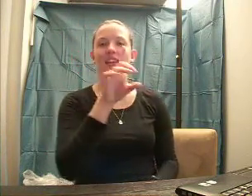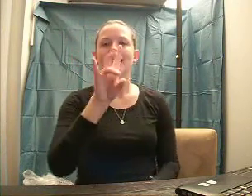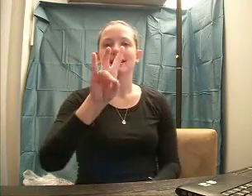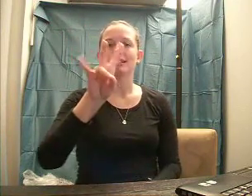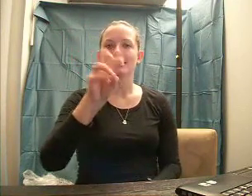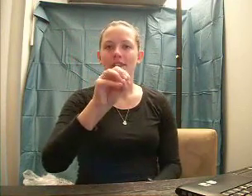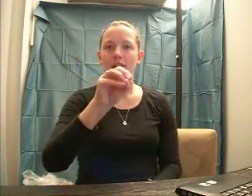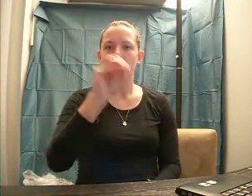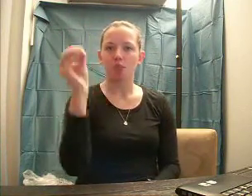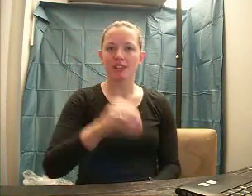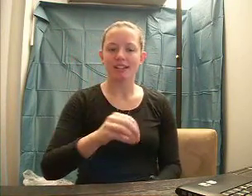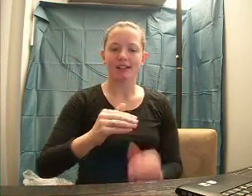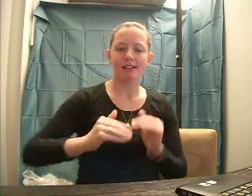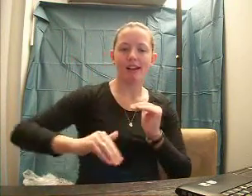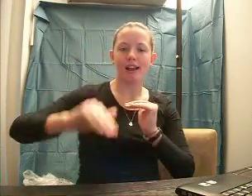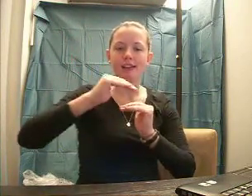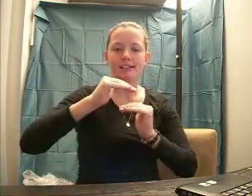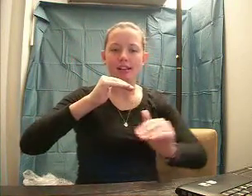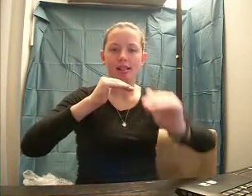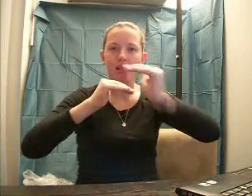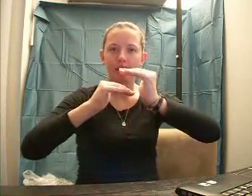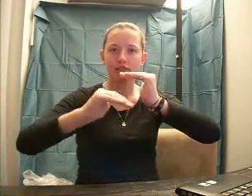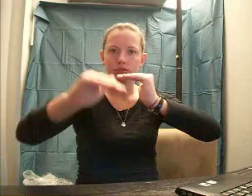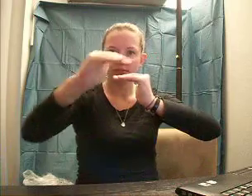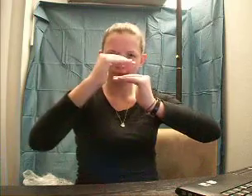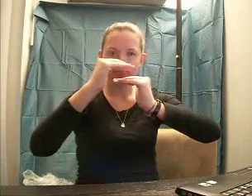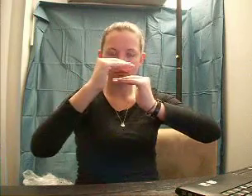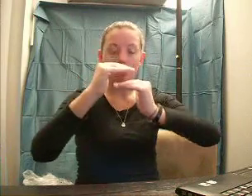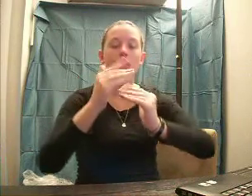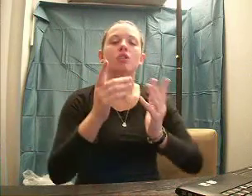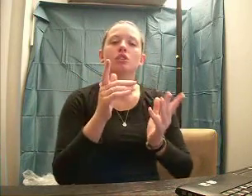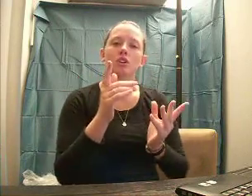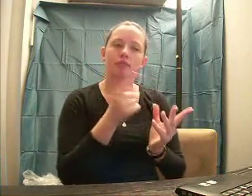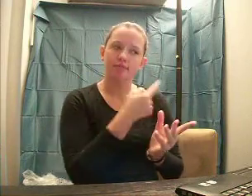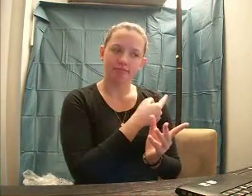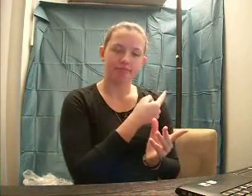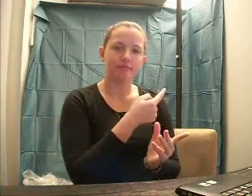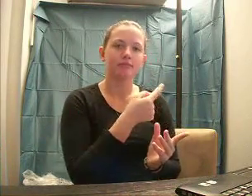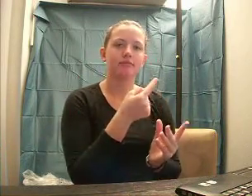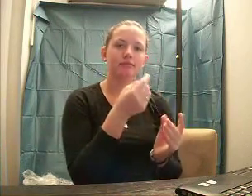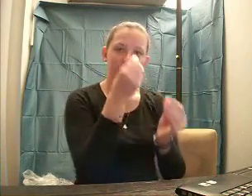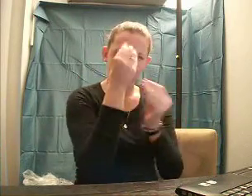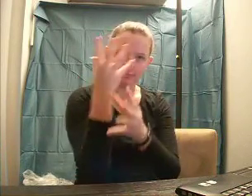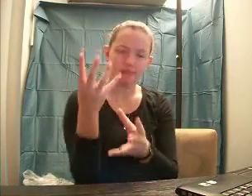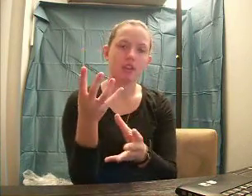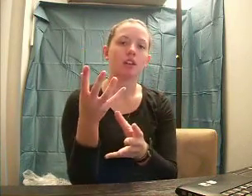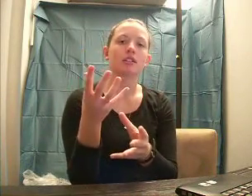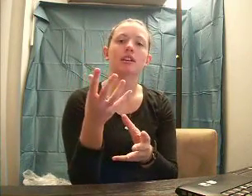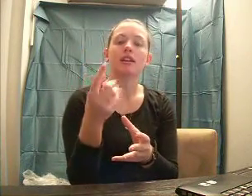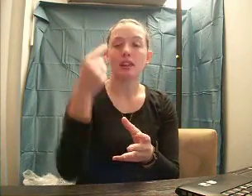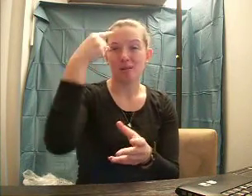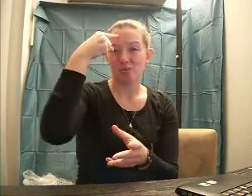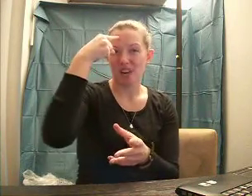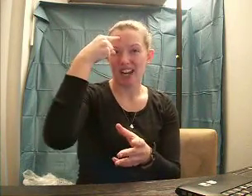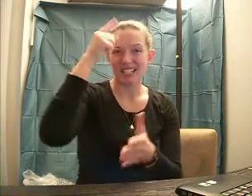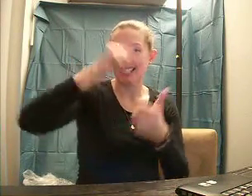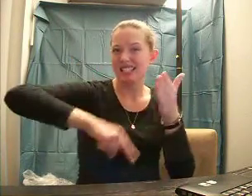on each go. So it really suggests when you're doing this, based on the study and others we've done, that the brain is cancelling the sensory consequences